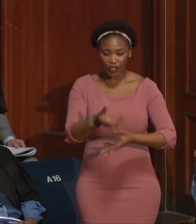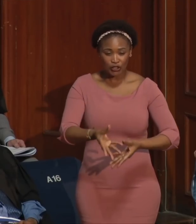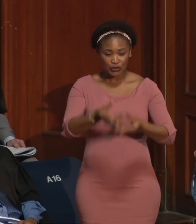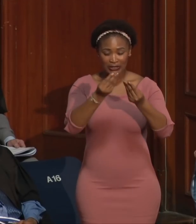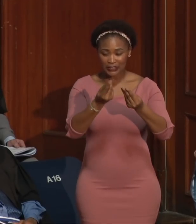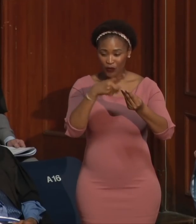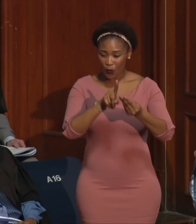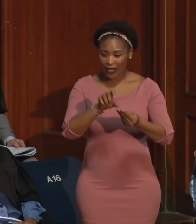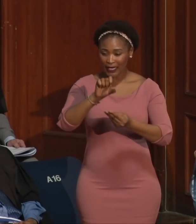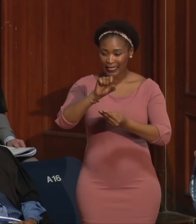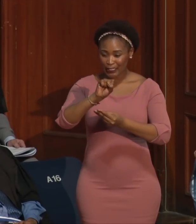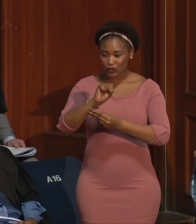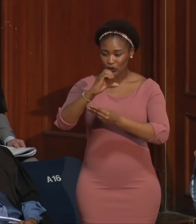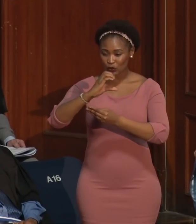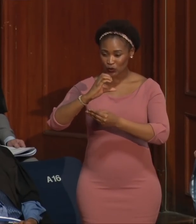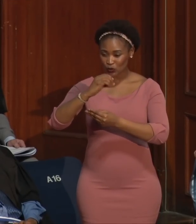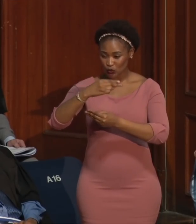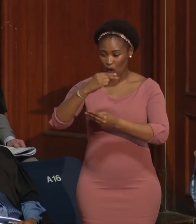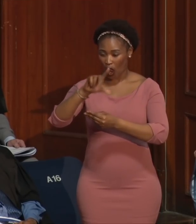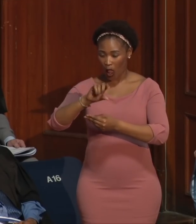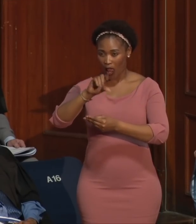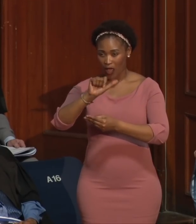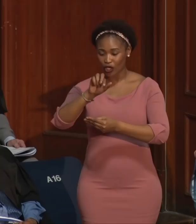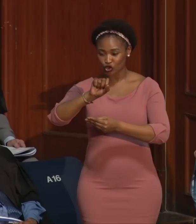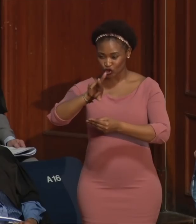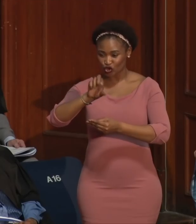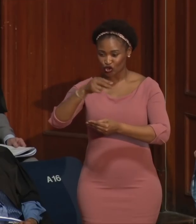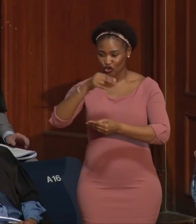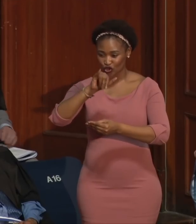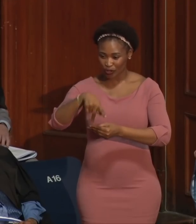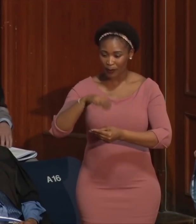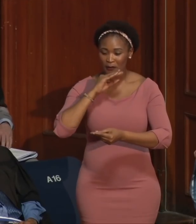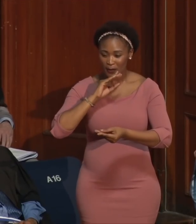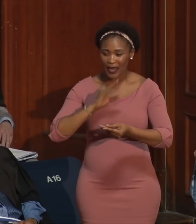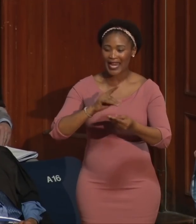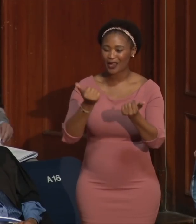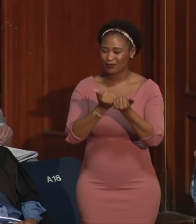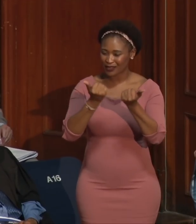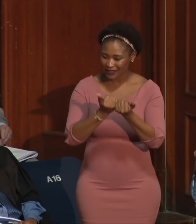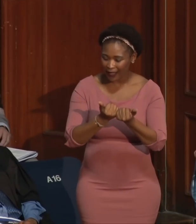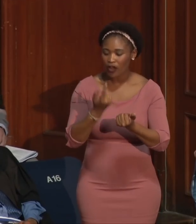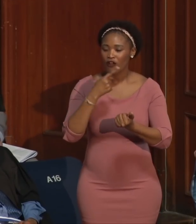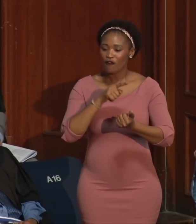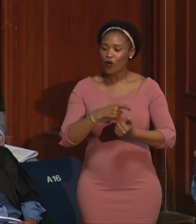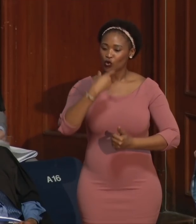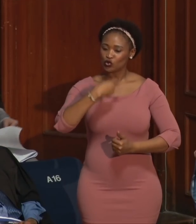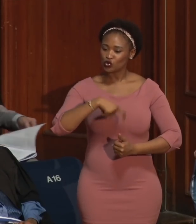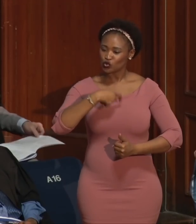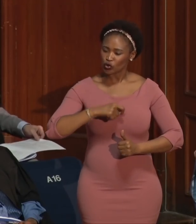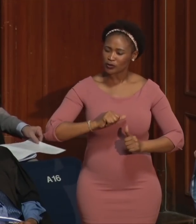Frevel Scholarship, which is an award to support the education and research program of promising graduate students in